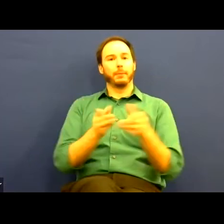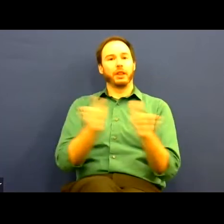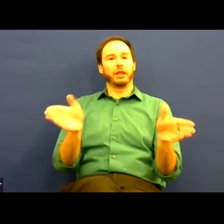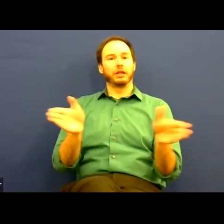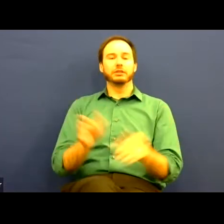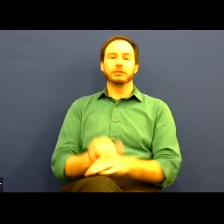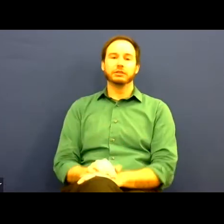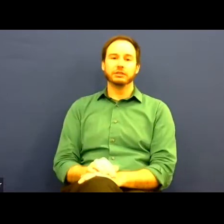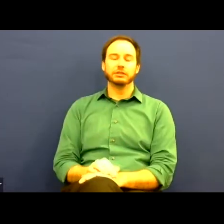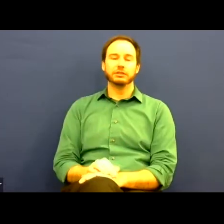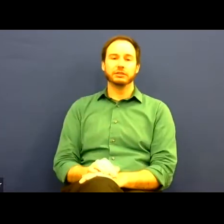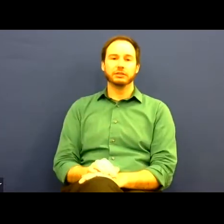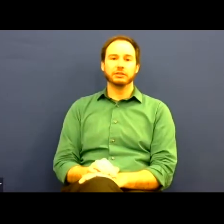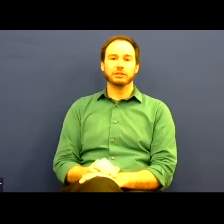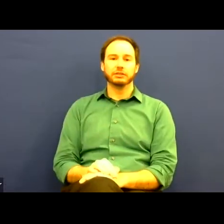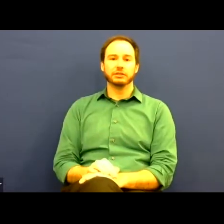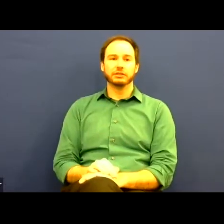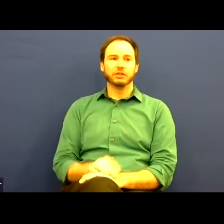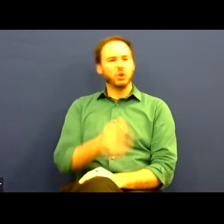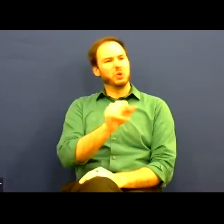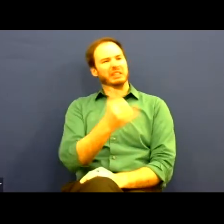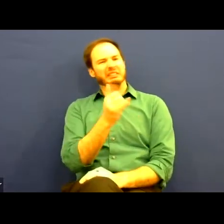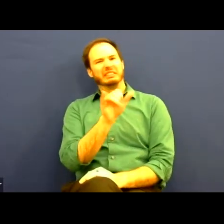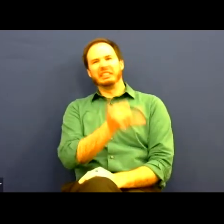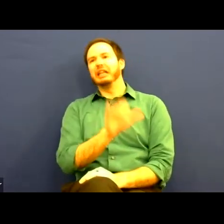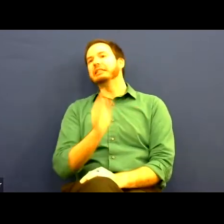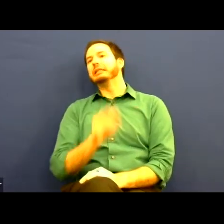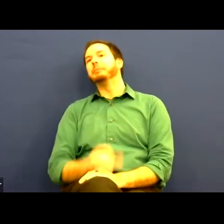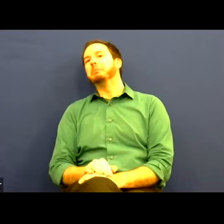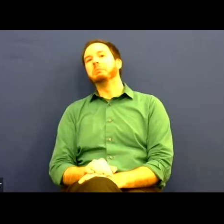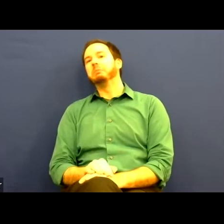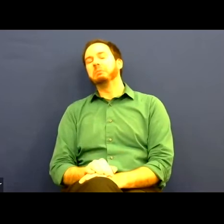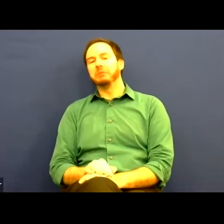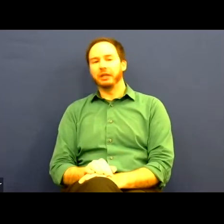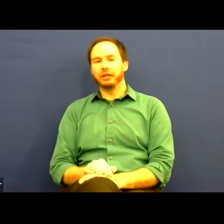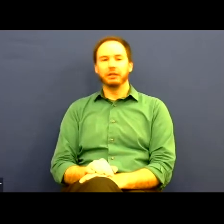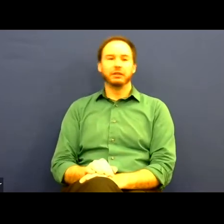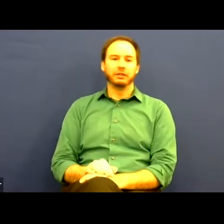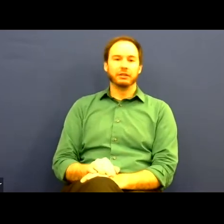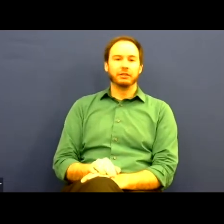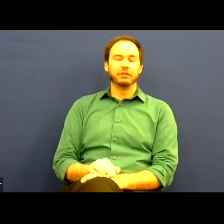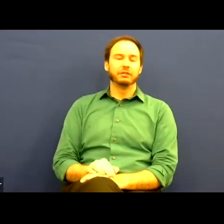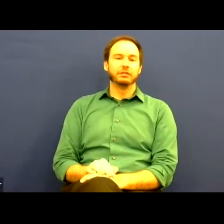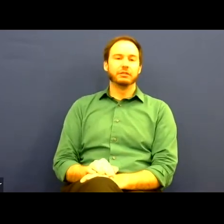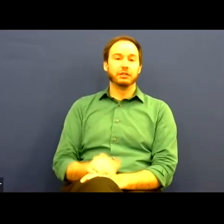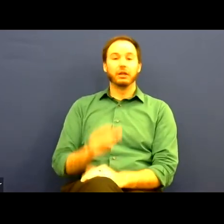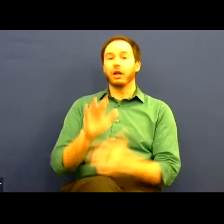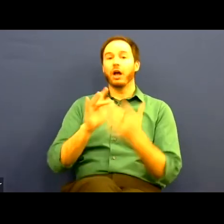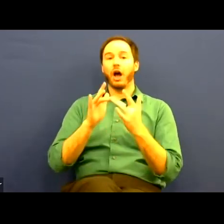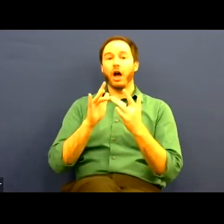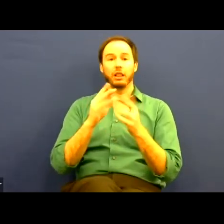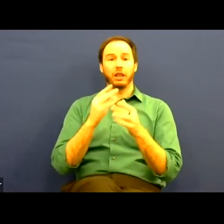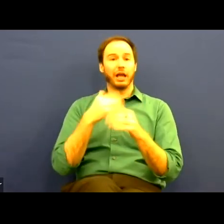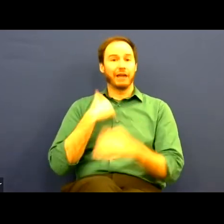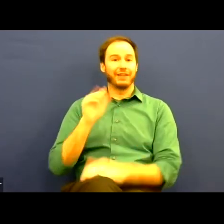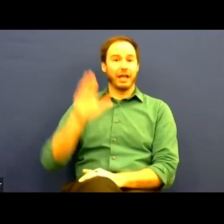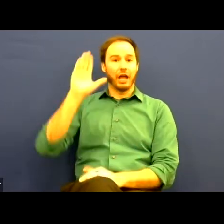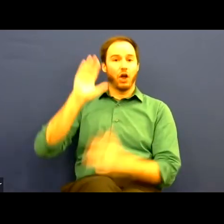subject? You can stay there because typically don't make you move till someone raises their hand. Is there anyone online?